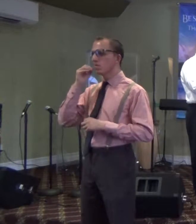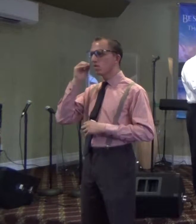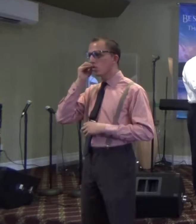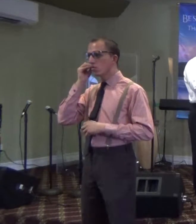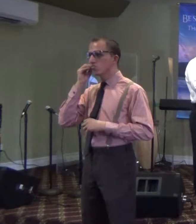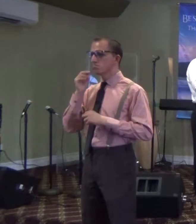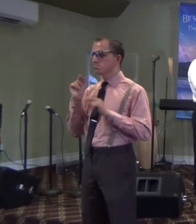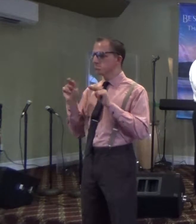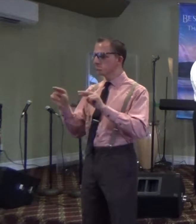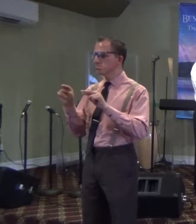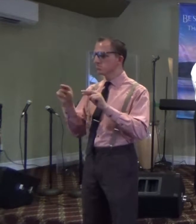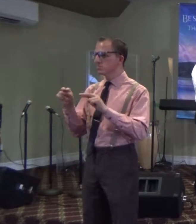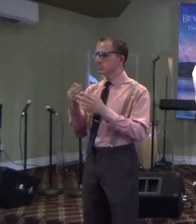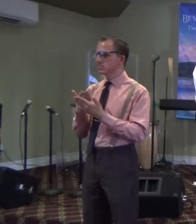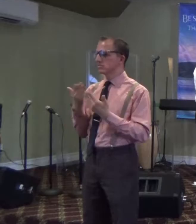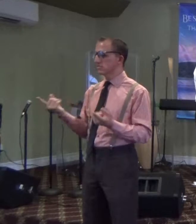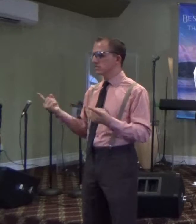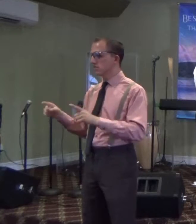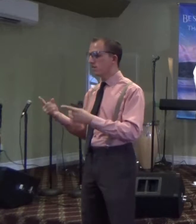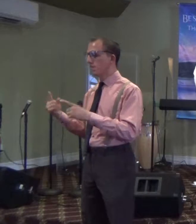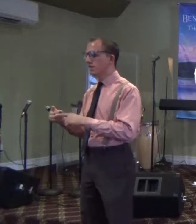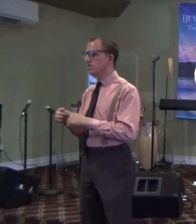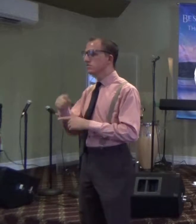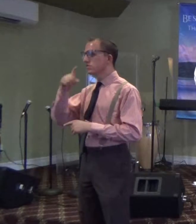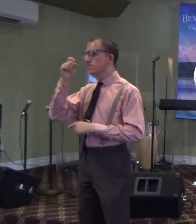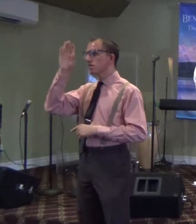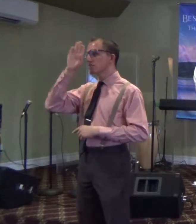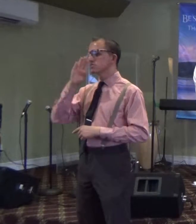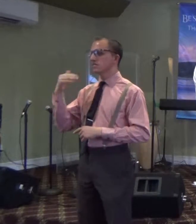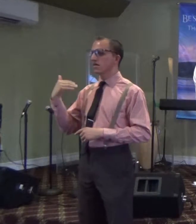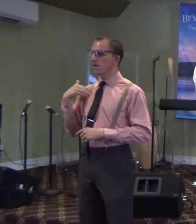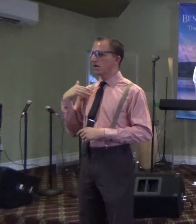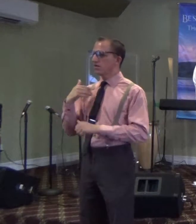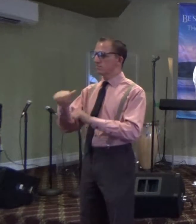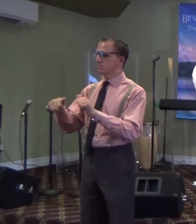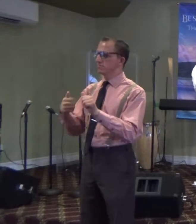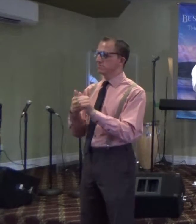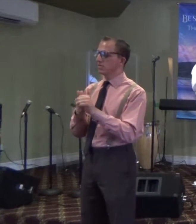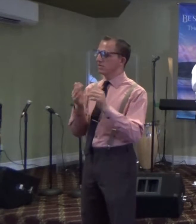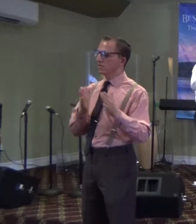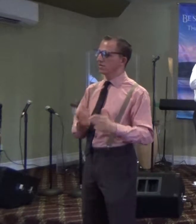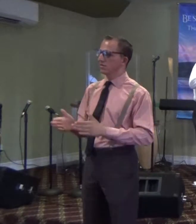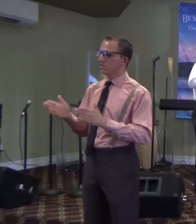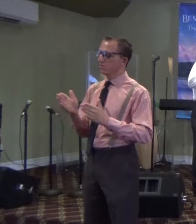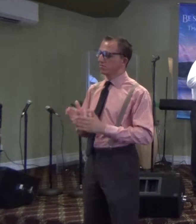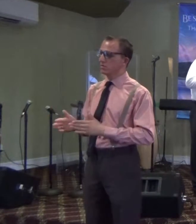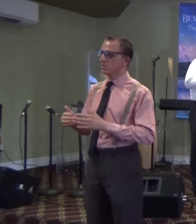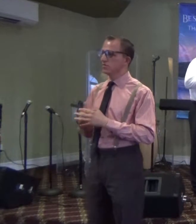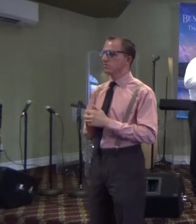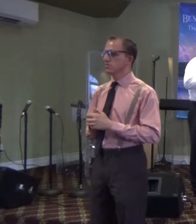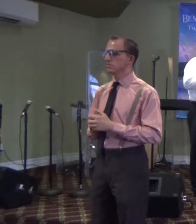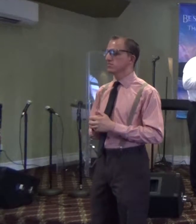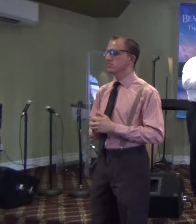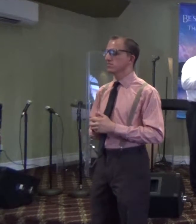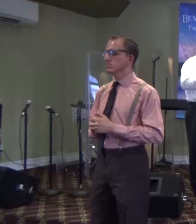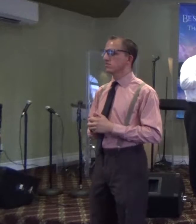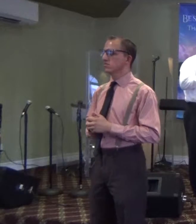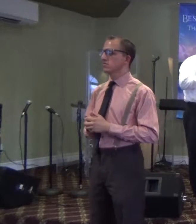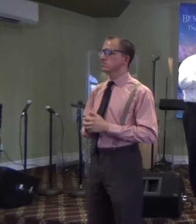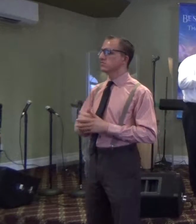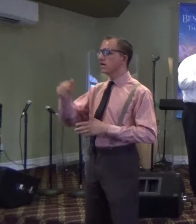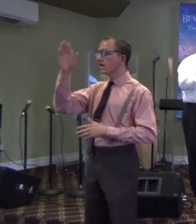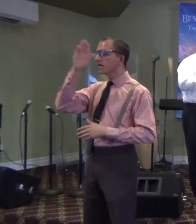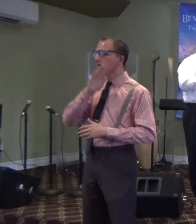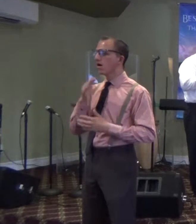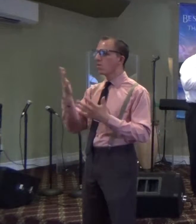in our home, como los propósitos de Dios, like the purposes of God, una manera as a way de